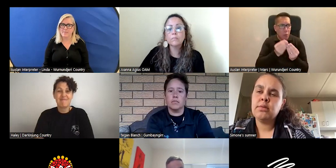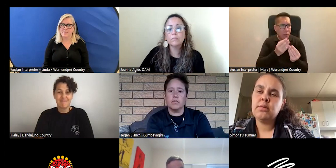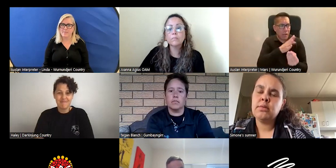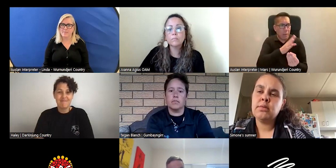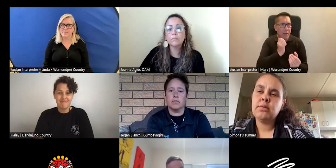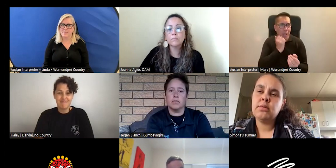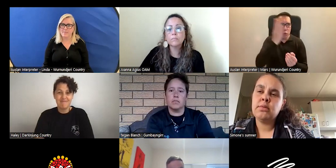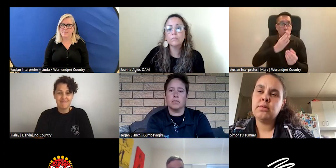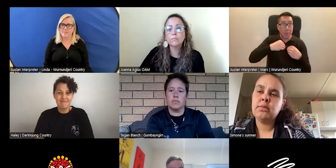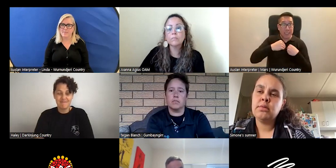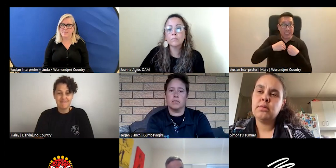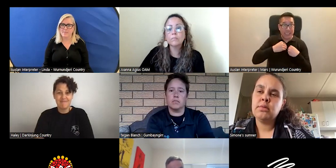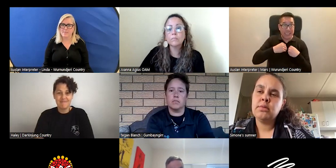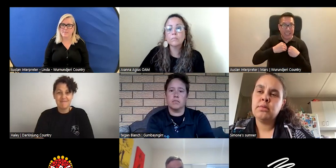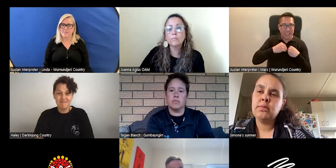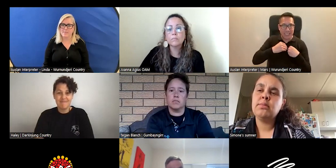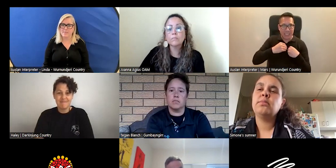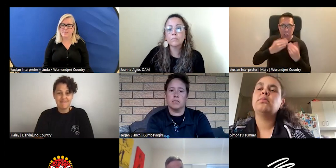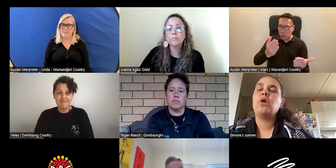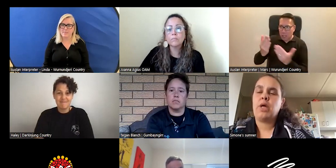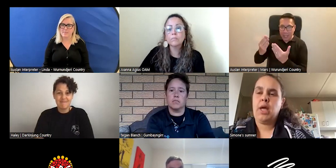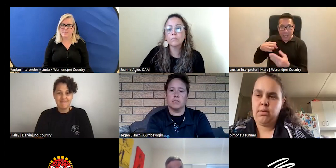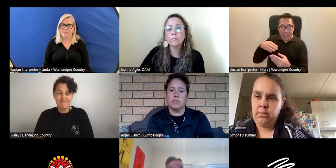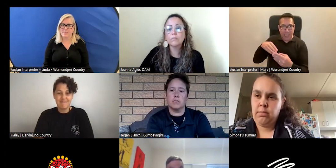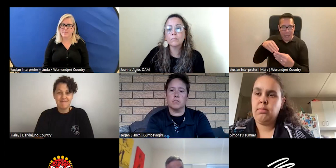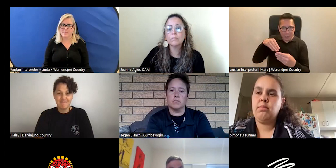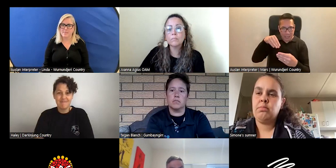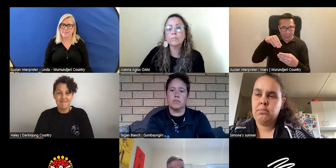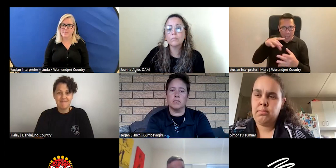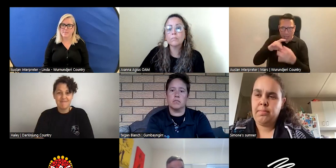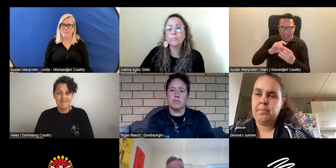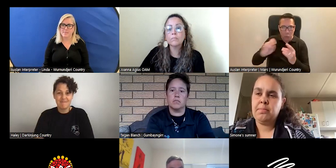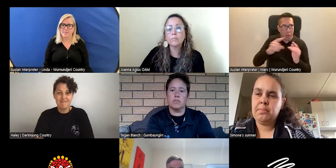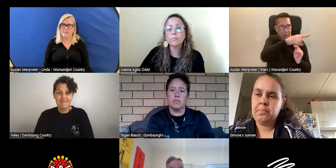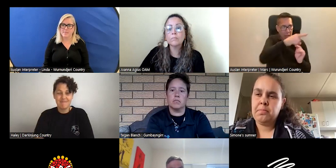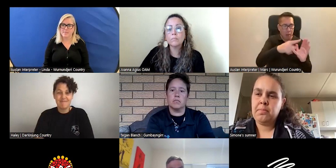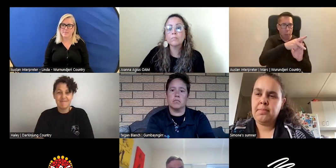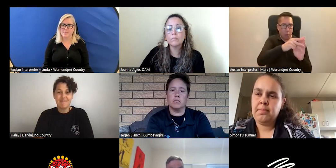Aboriginal businesses to engage with the policies that are designed within Parliament.